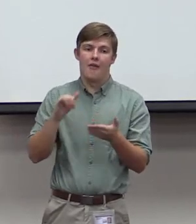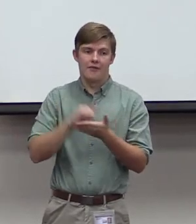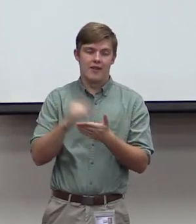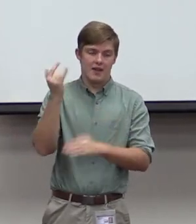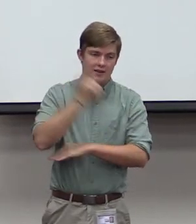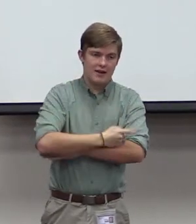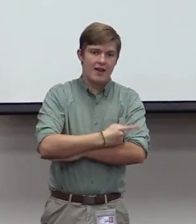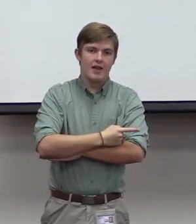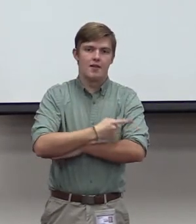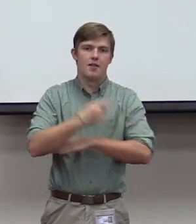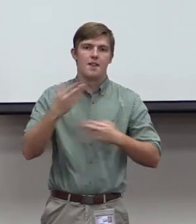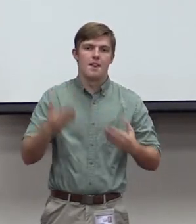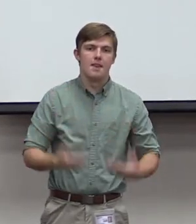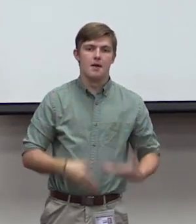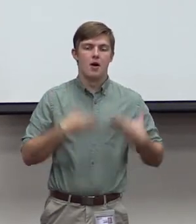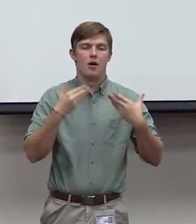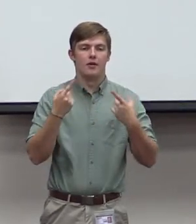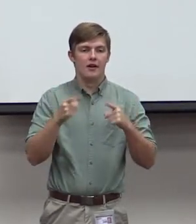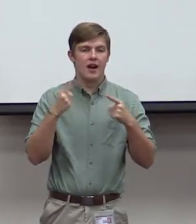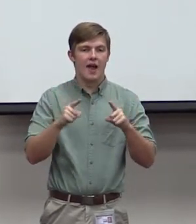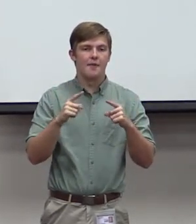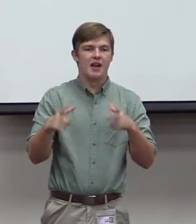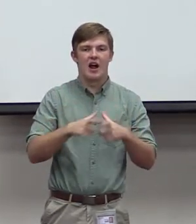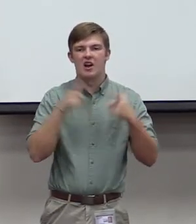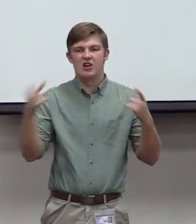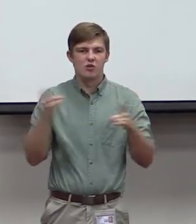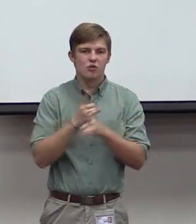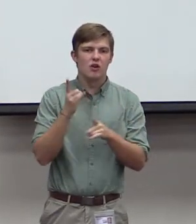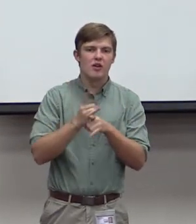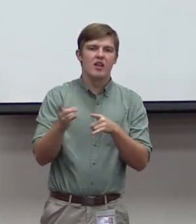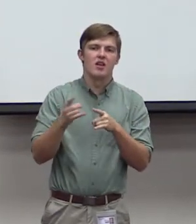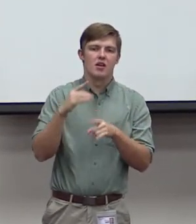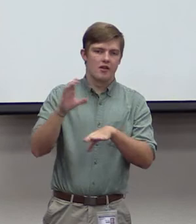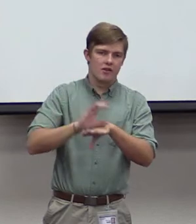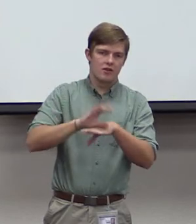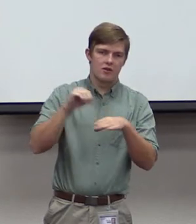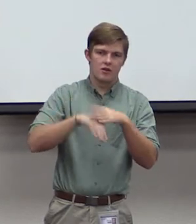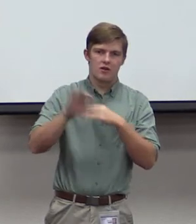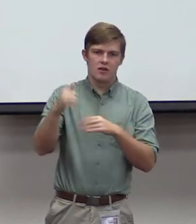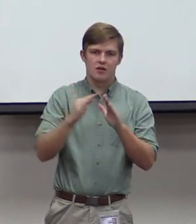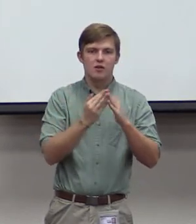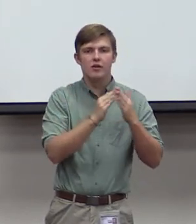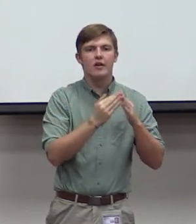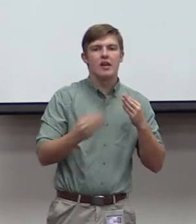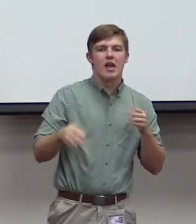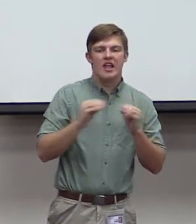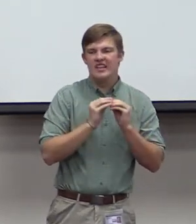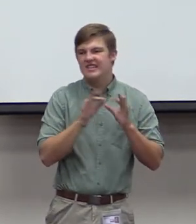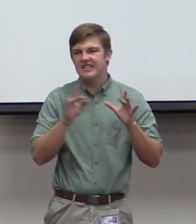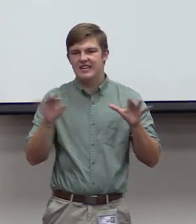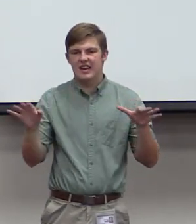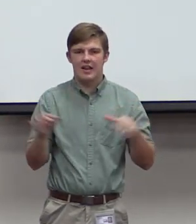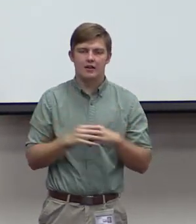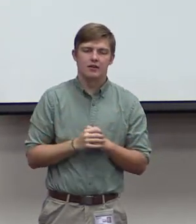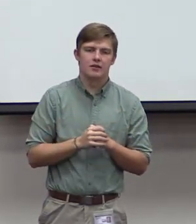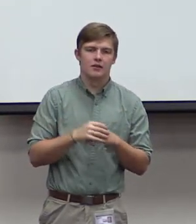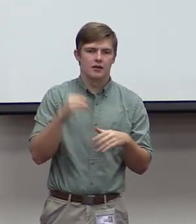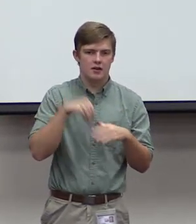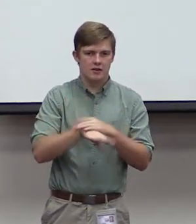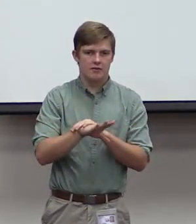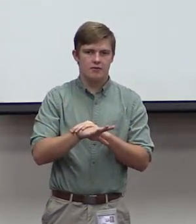persecution against the church in Jerusalem, and they were all scattered throughout the regions of Judea and Samaria except the